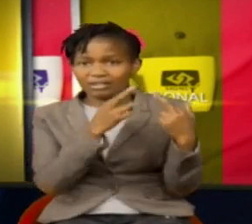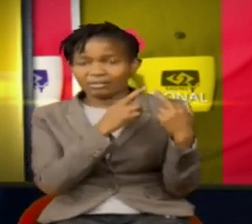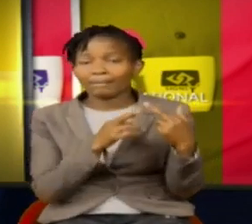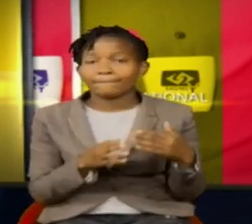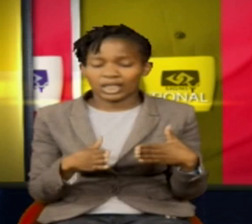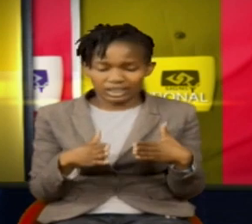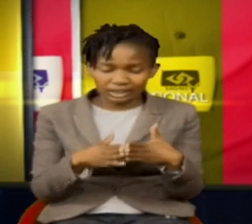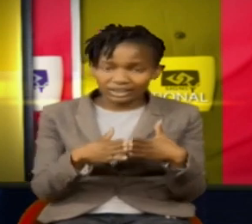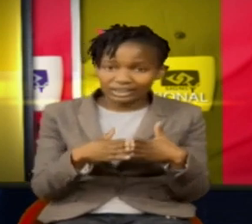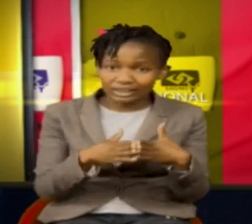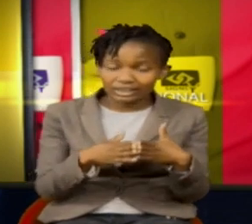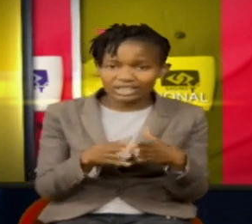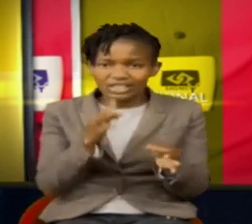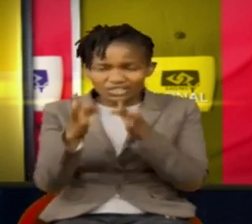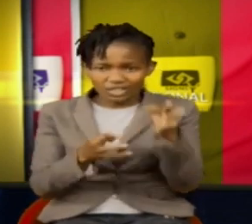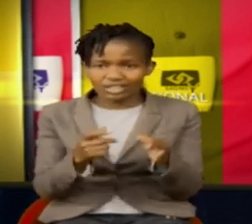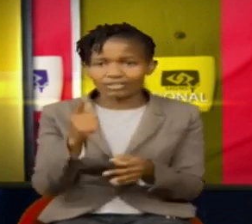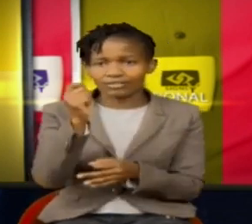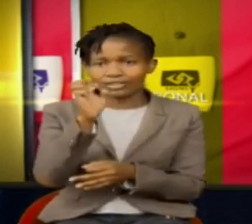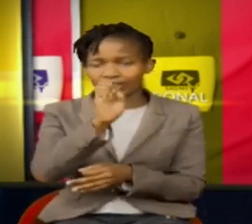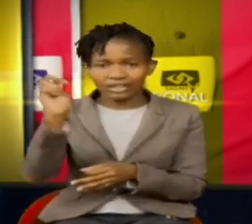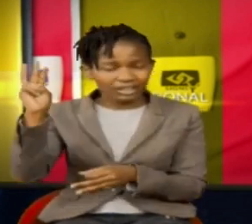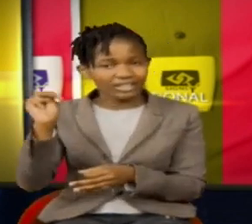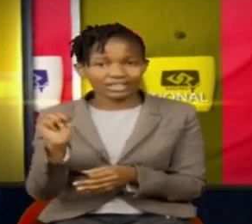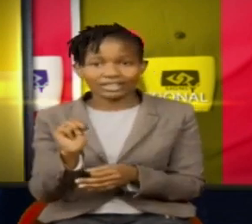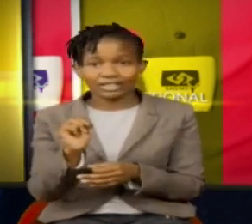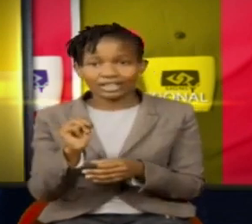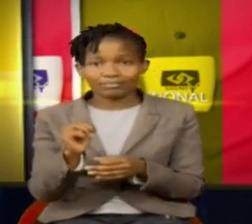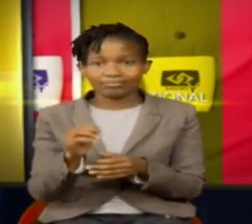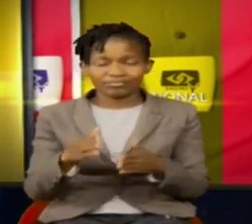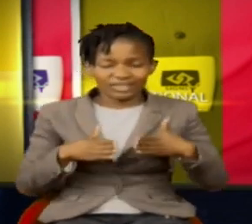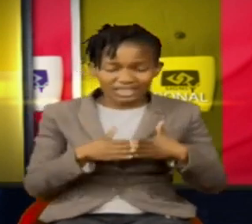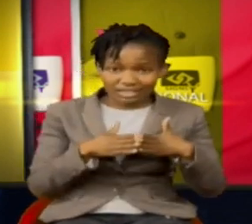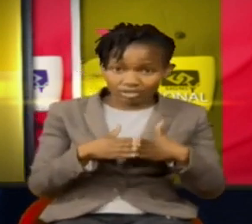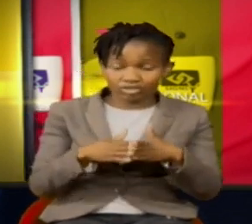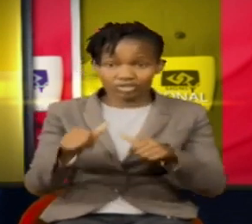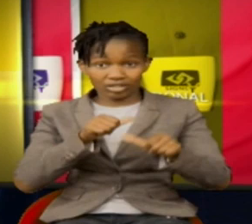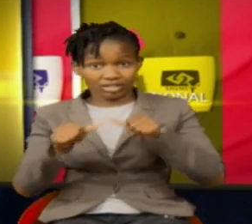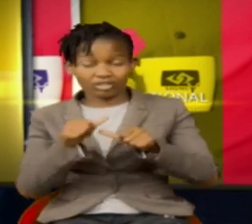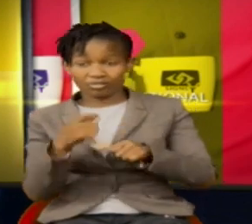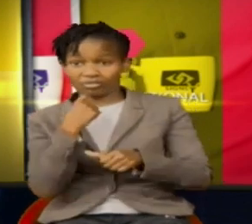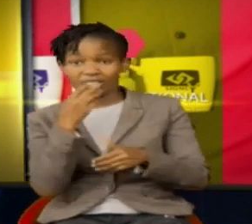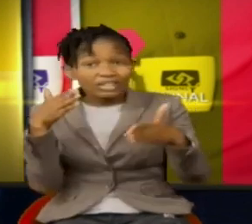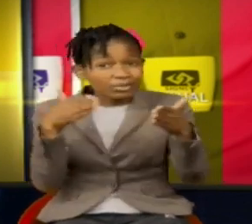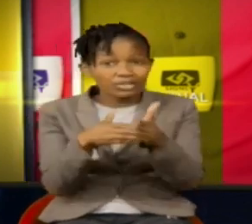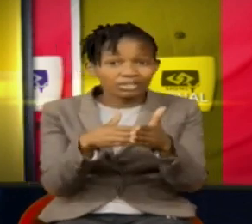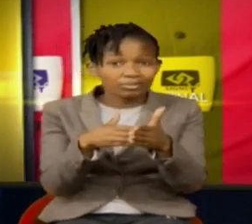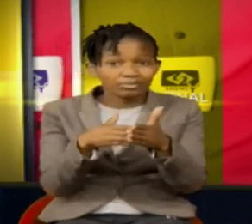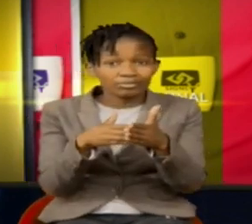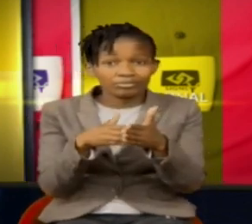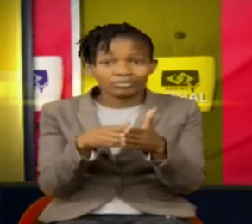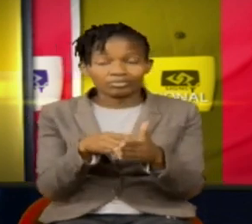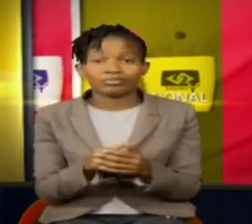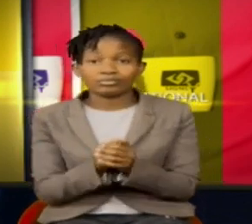Yes. If the teens are already sexually active, if you tell them to abstain, will they really abstain? No, they won't abstain. They won't